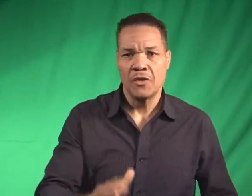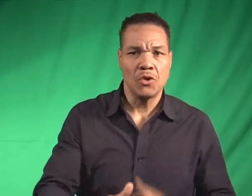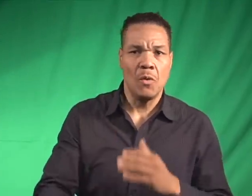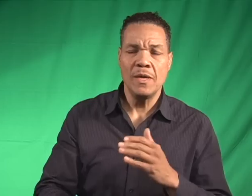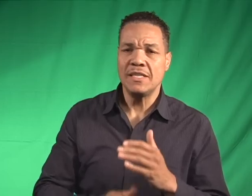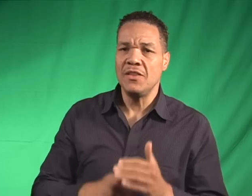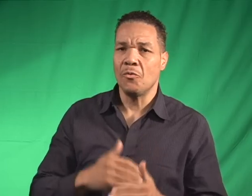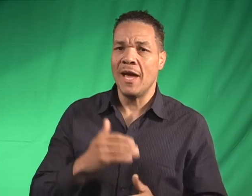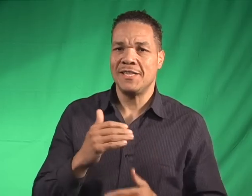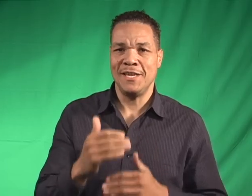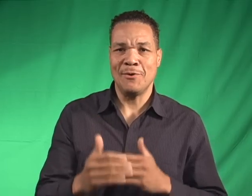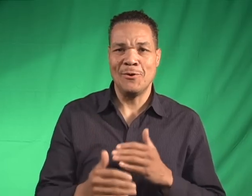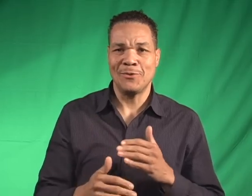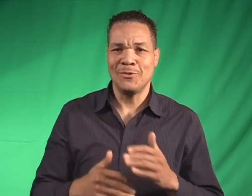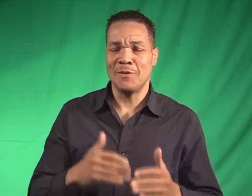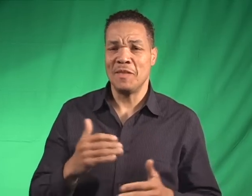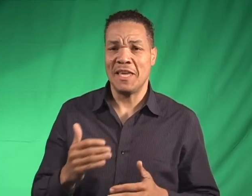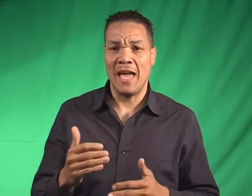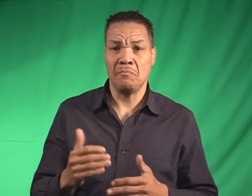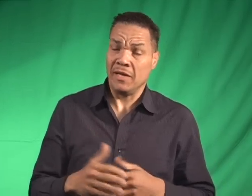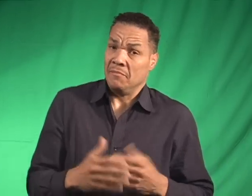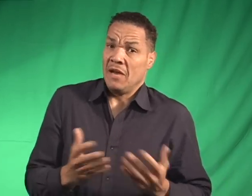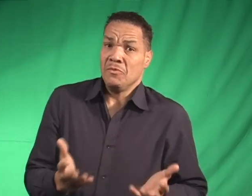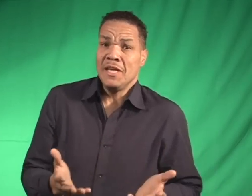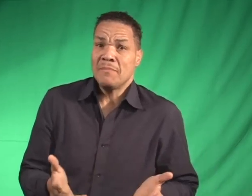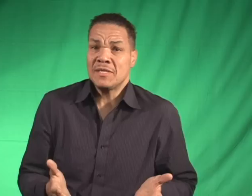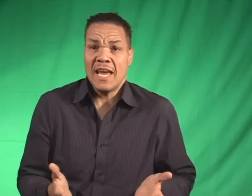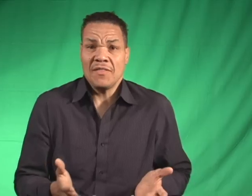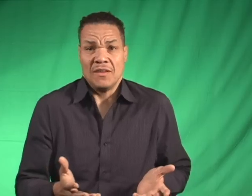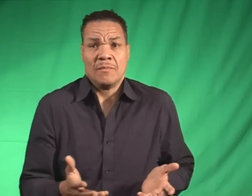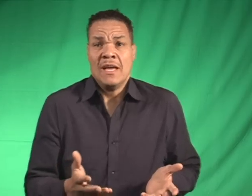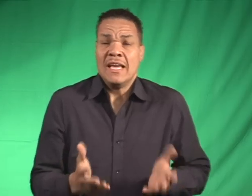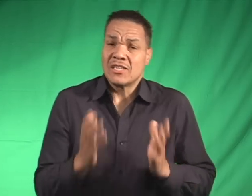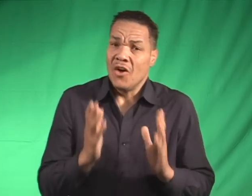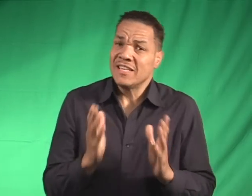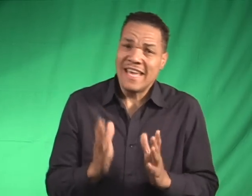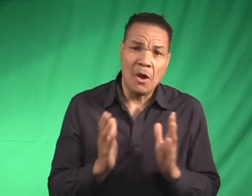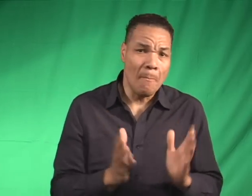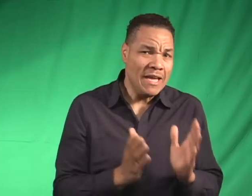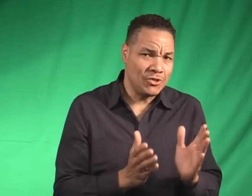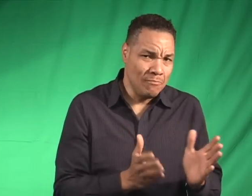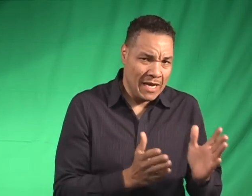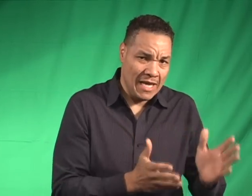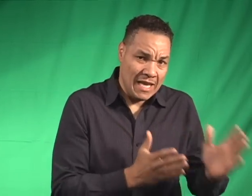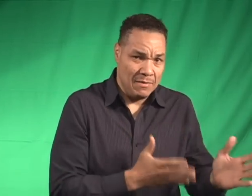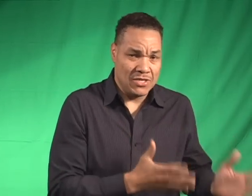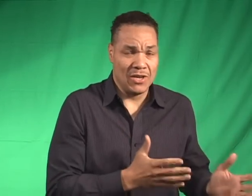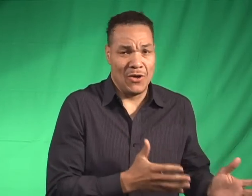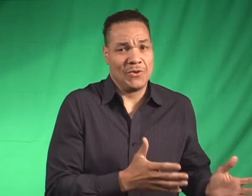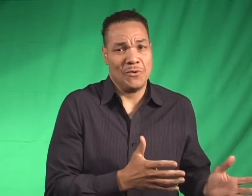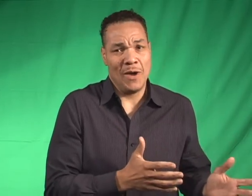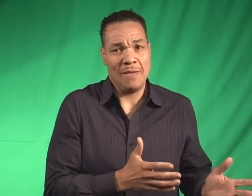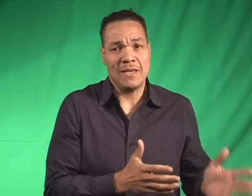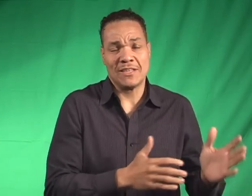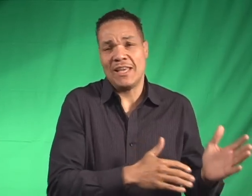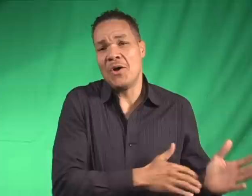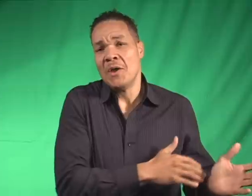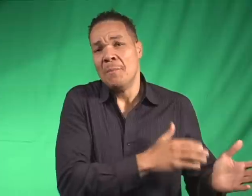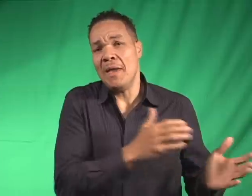so when we see the red team going through some of the gameplay, I'm not really upset at them as long as they don't make too many enemies along the way, because they'll make